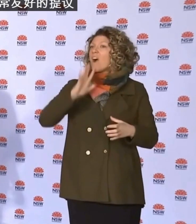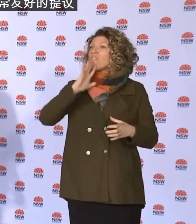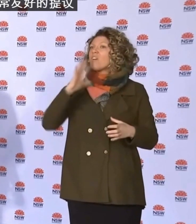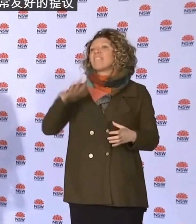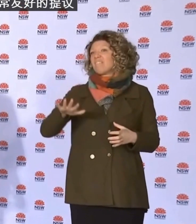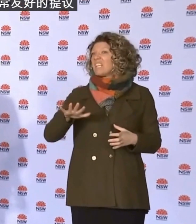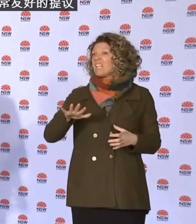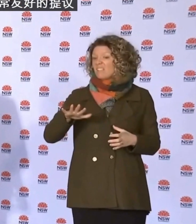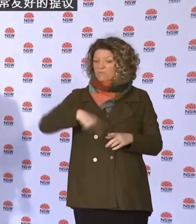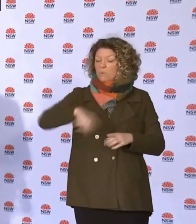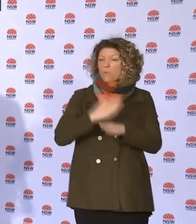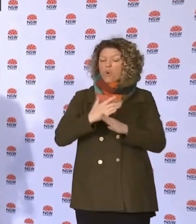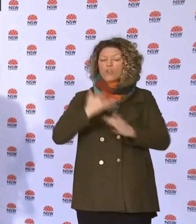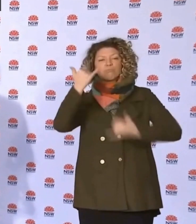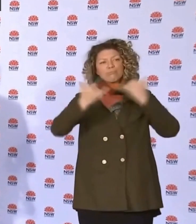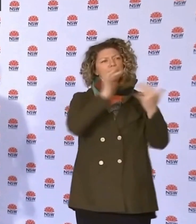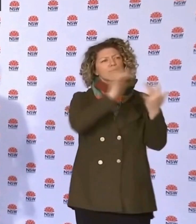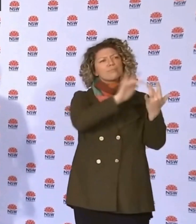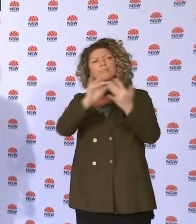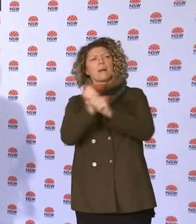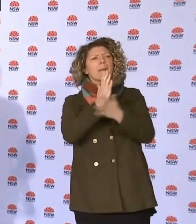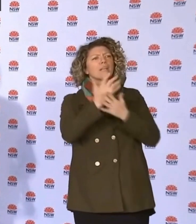offers from other states as we made to them when they were